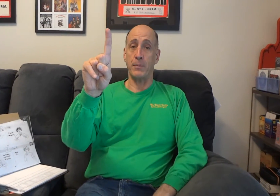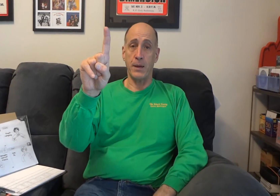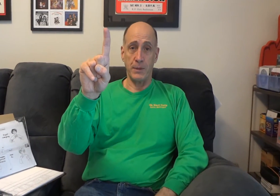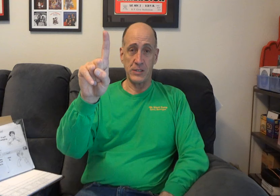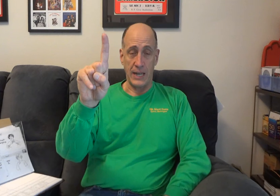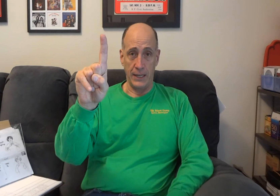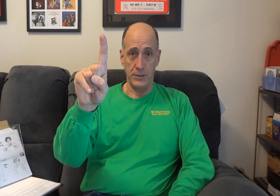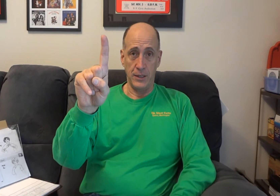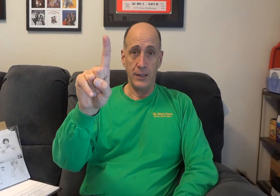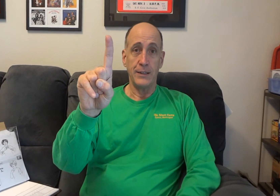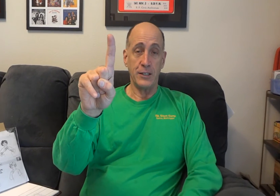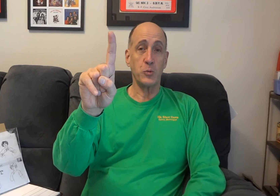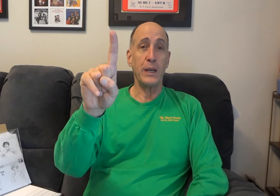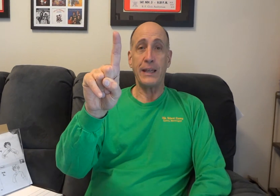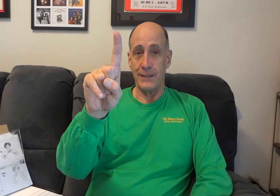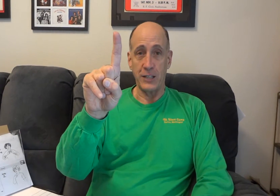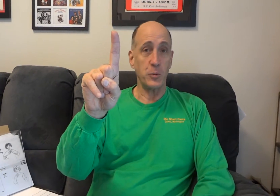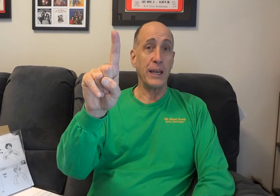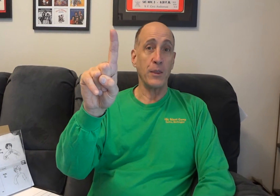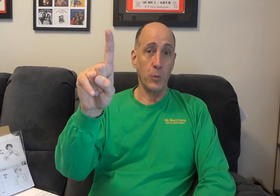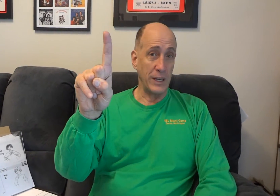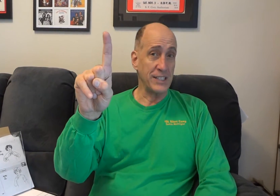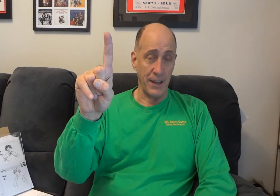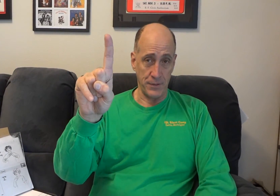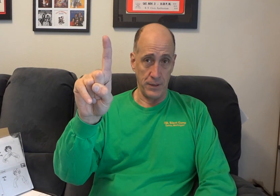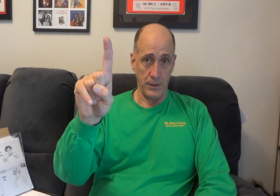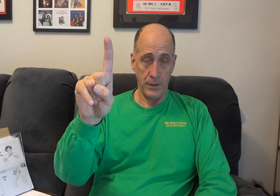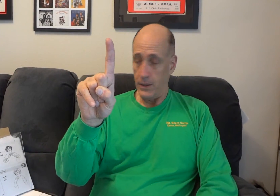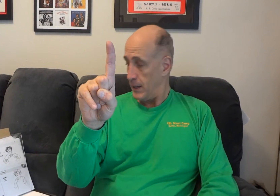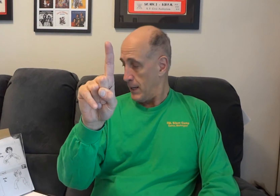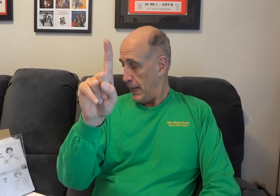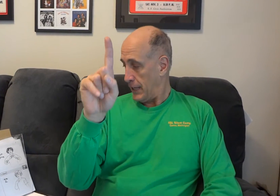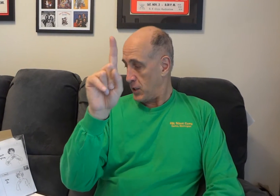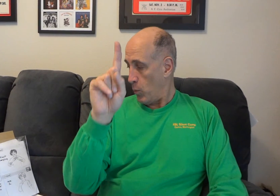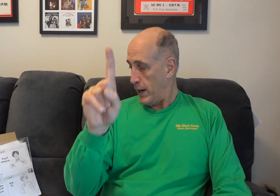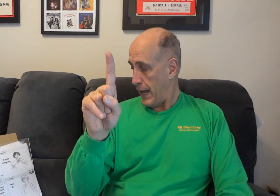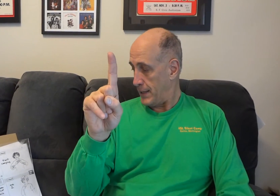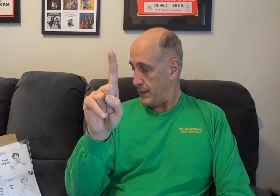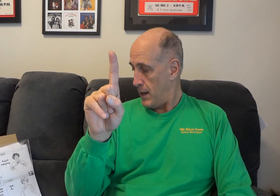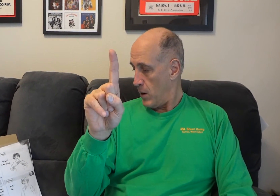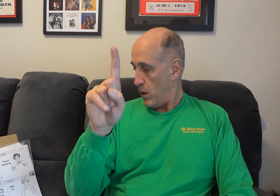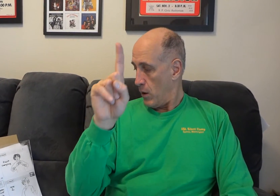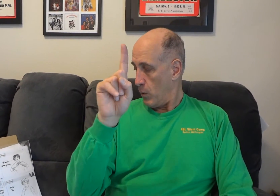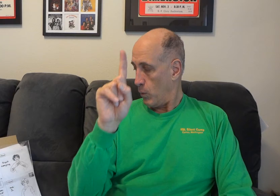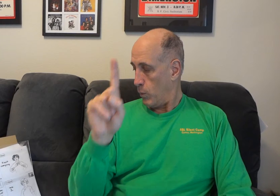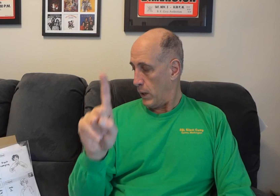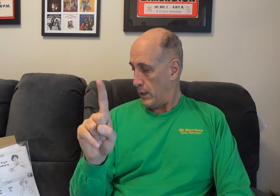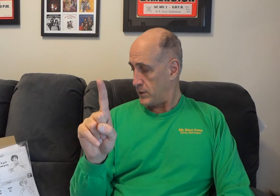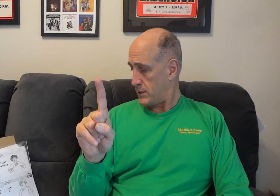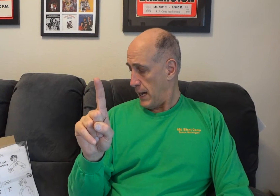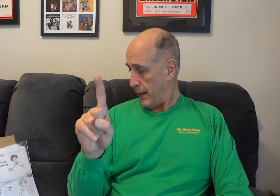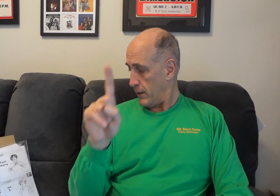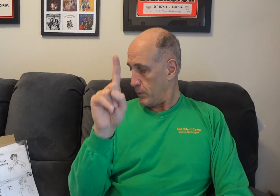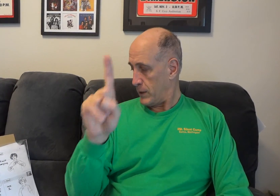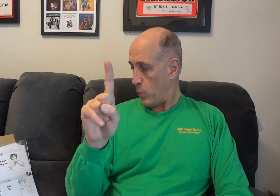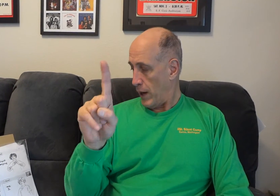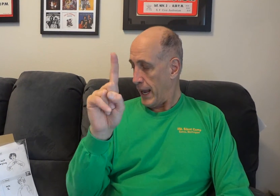upcoming signs this week, next week, and the weeks after. It's a one-handed sign with a one-hand